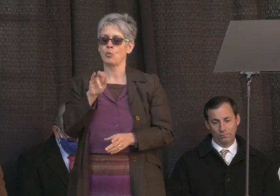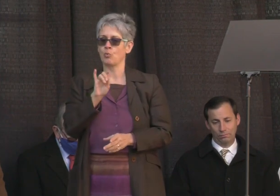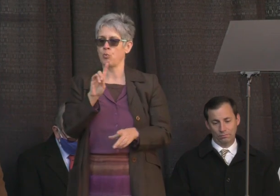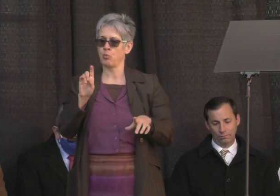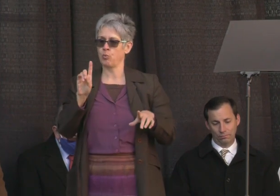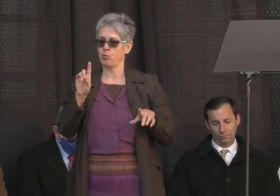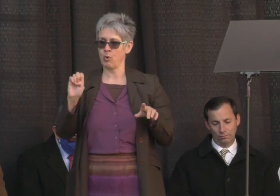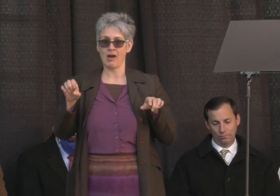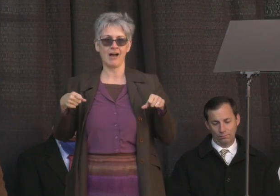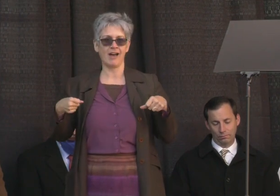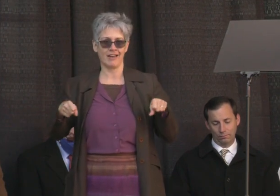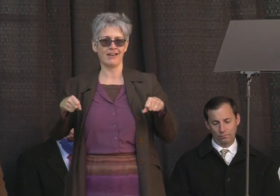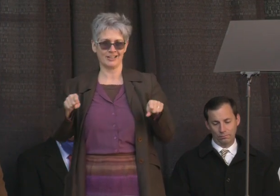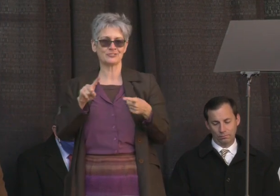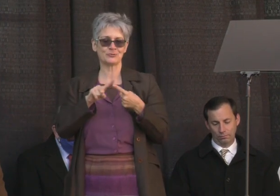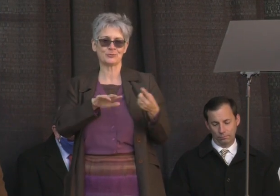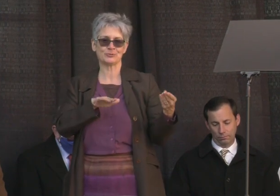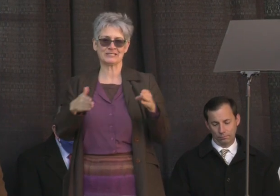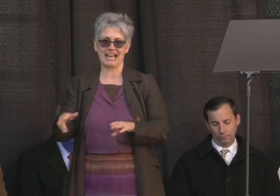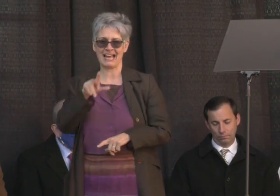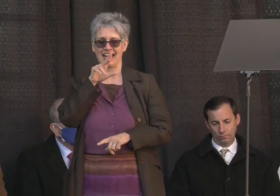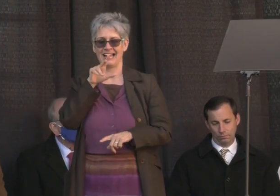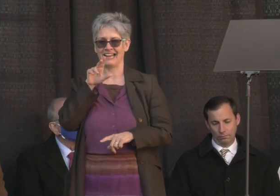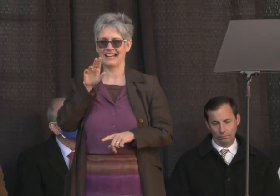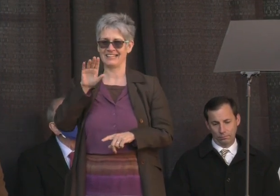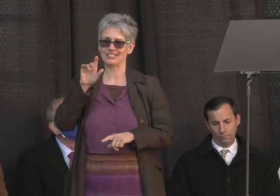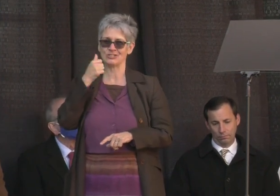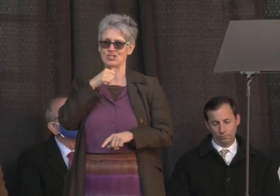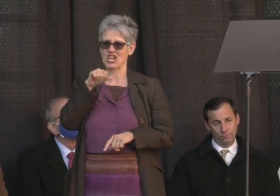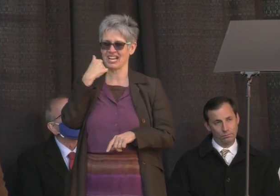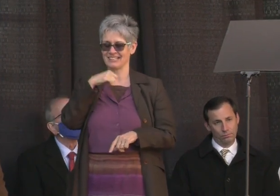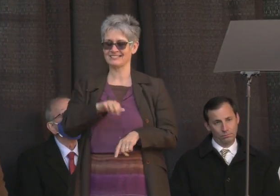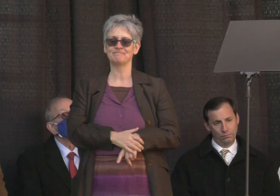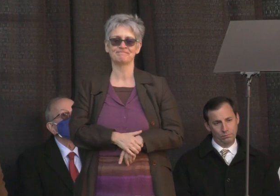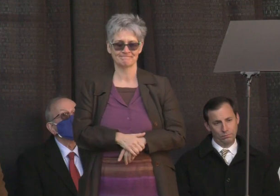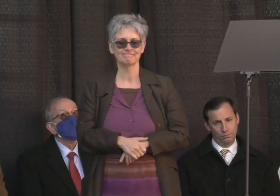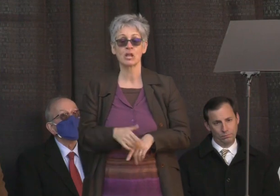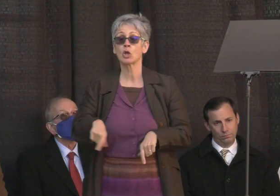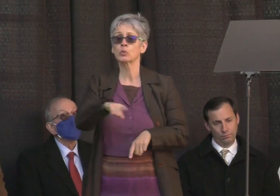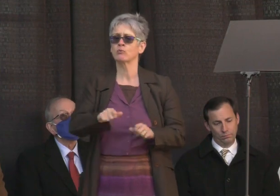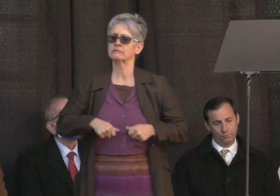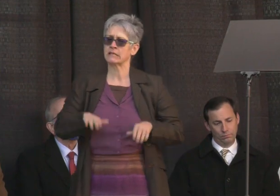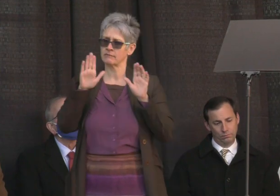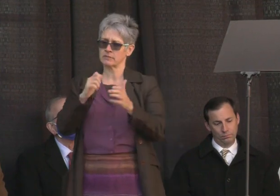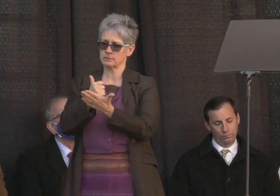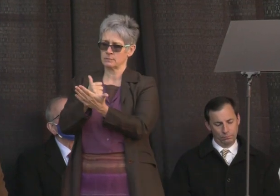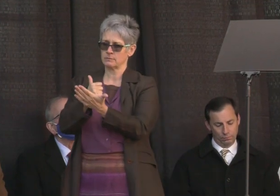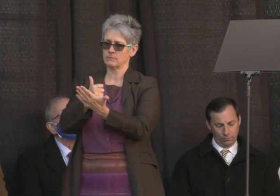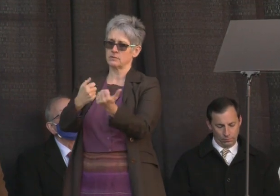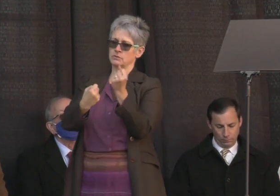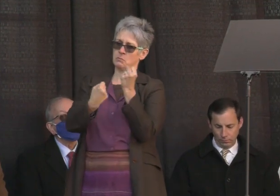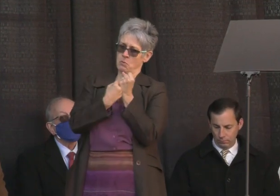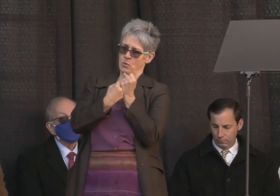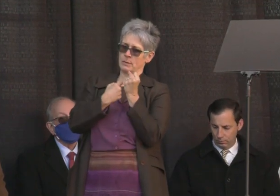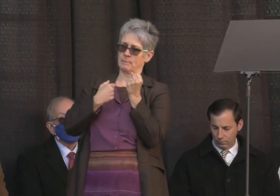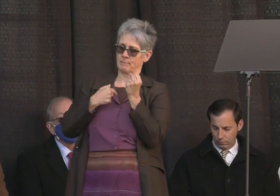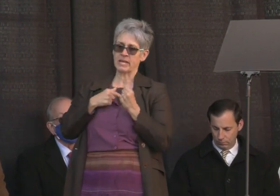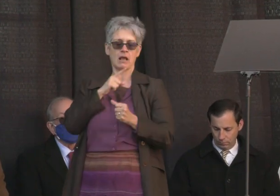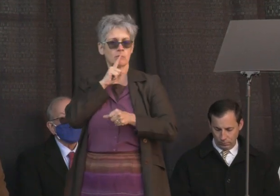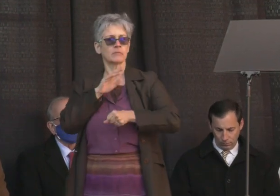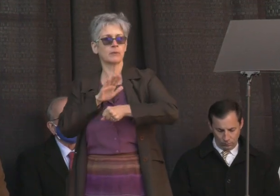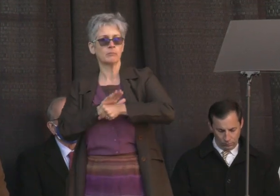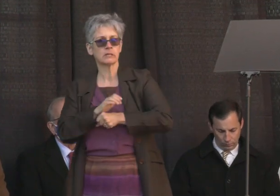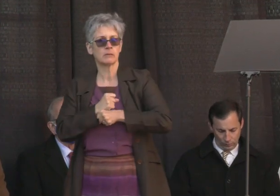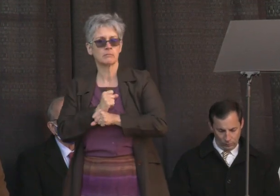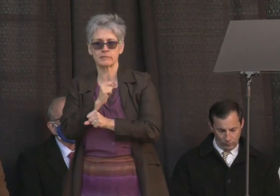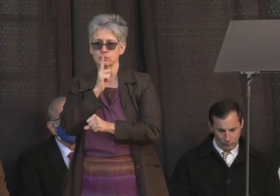and I'm grateful to be here. And because you all have sacrificed and supported me, then I am more than committed to making sure